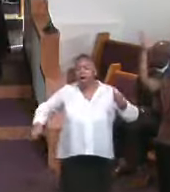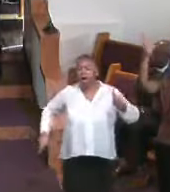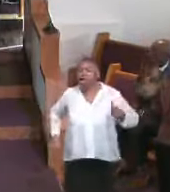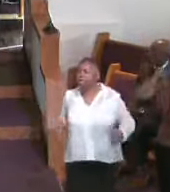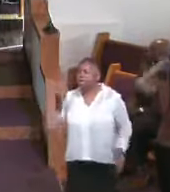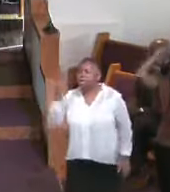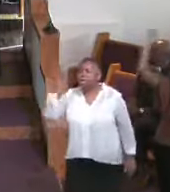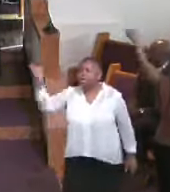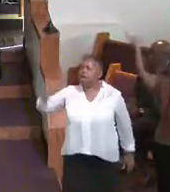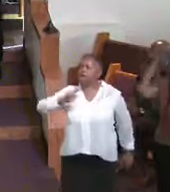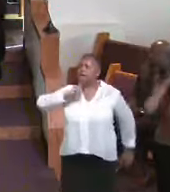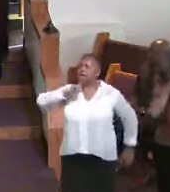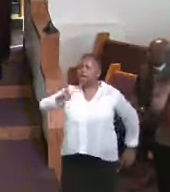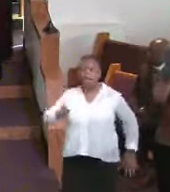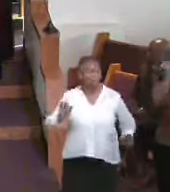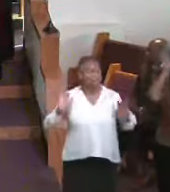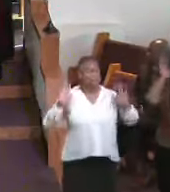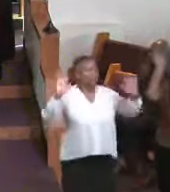That's wonderful.